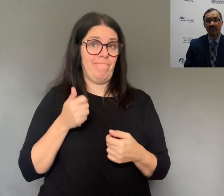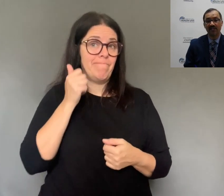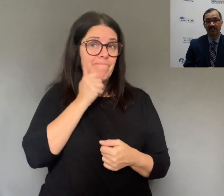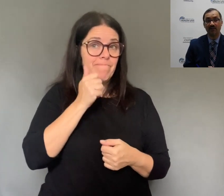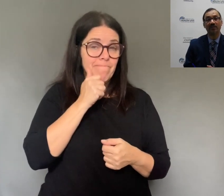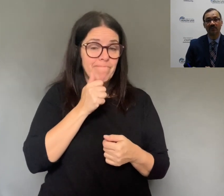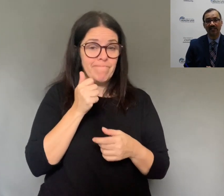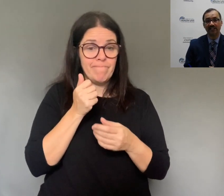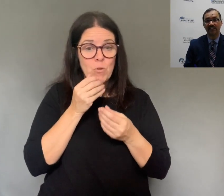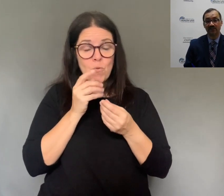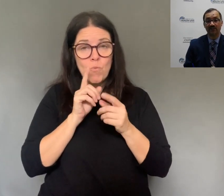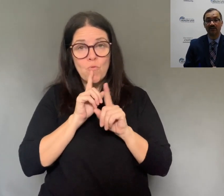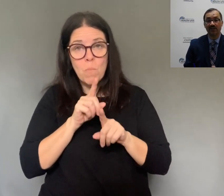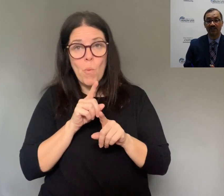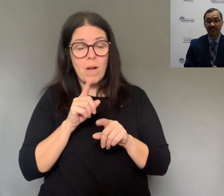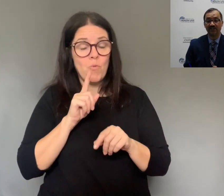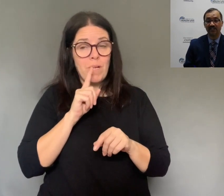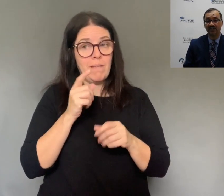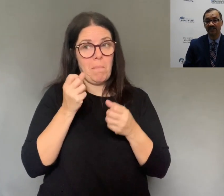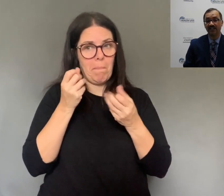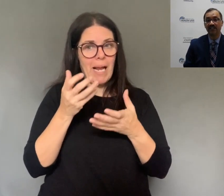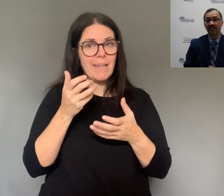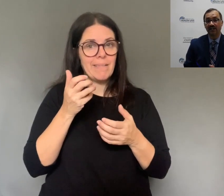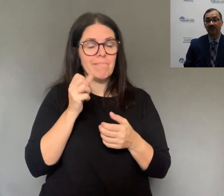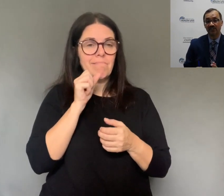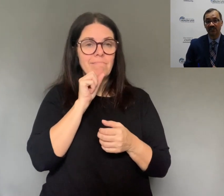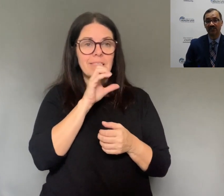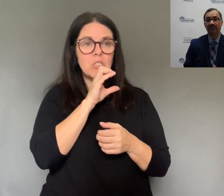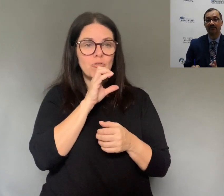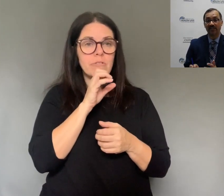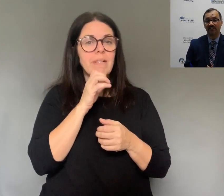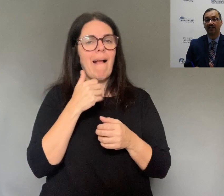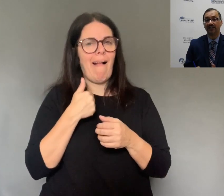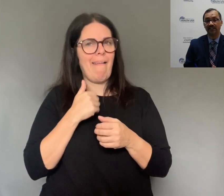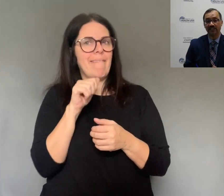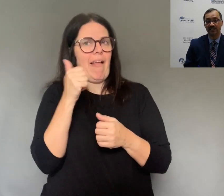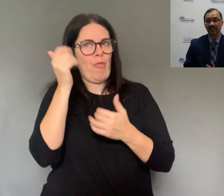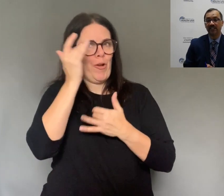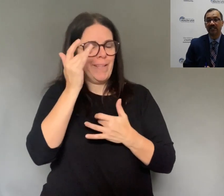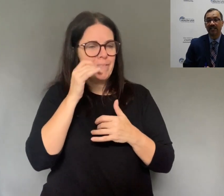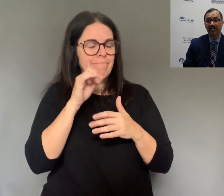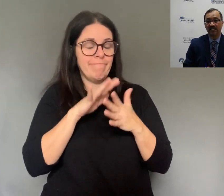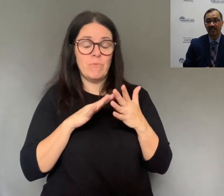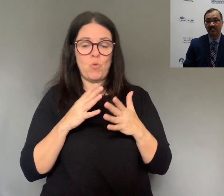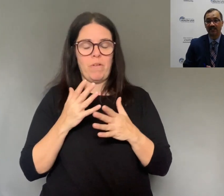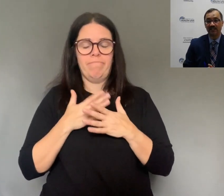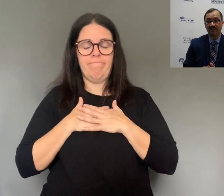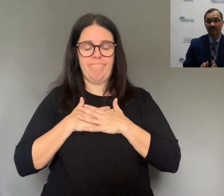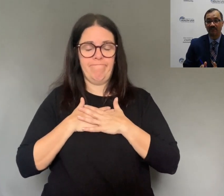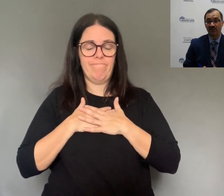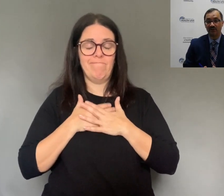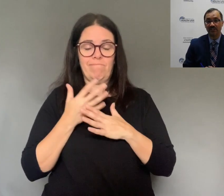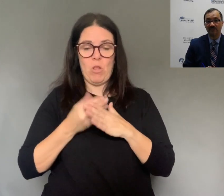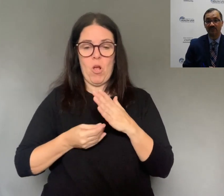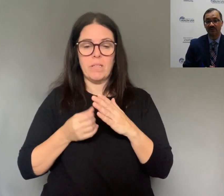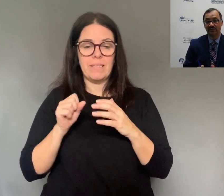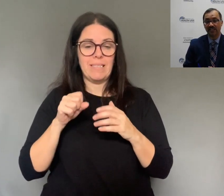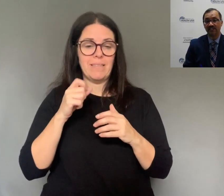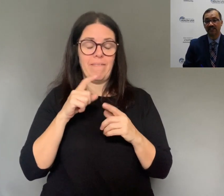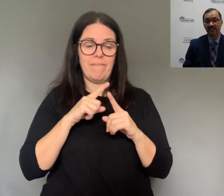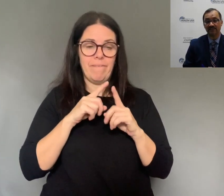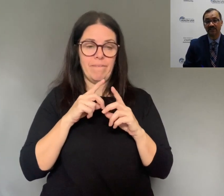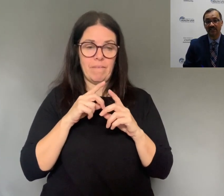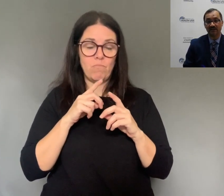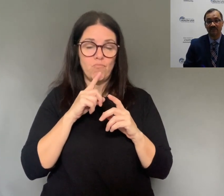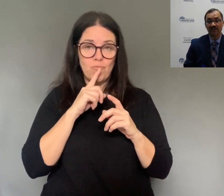my mind that was mild cases or severe cases. It was just based on the needs. And majority of those